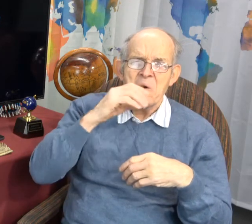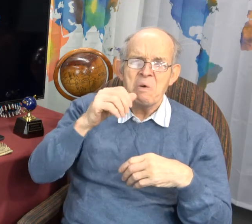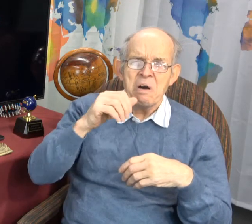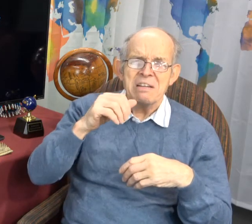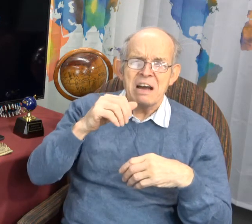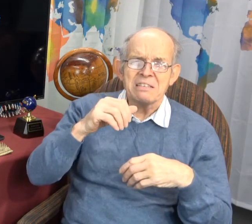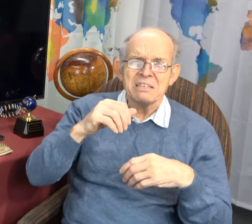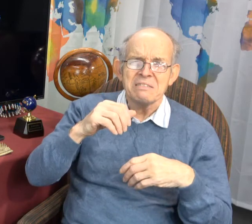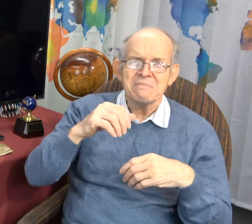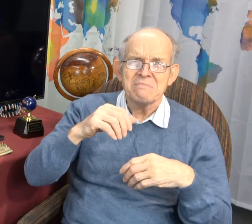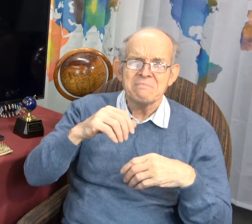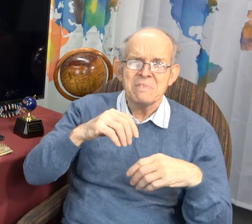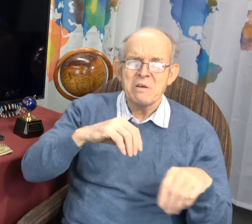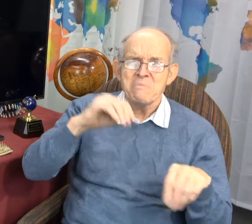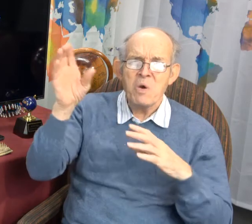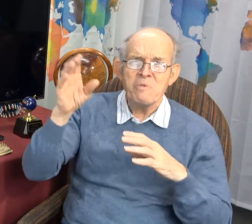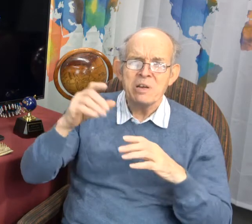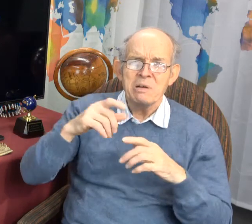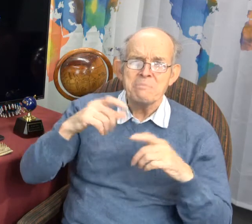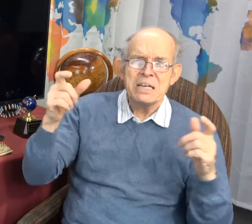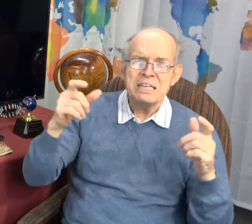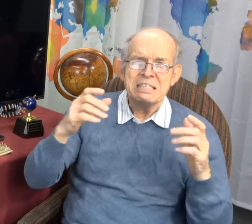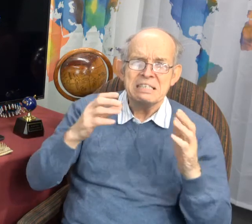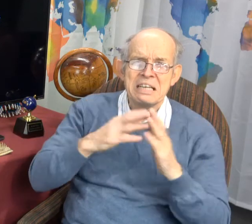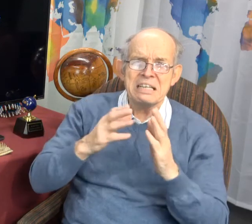why not move, be city,